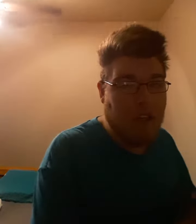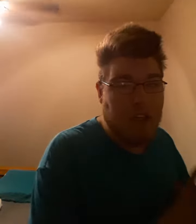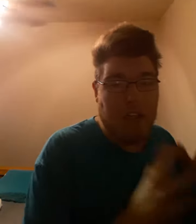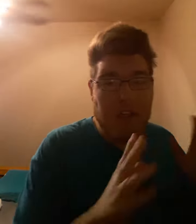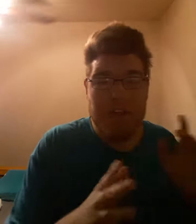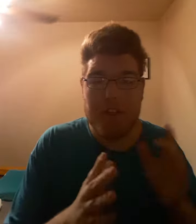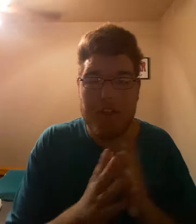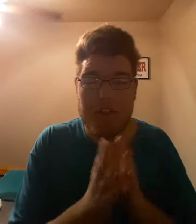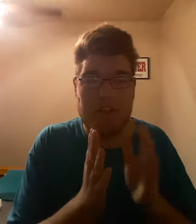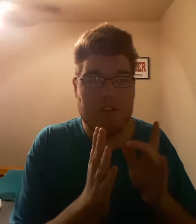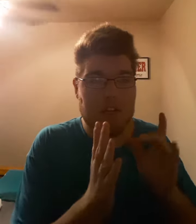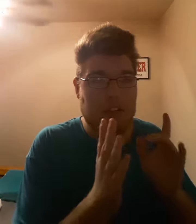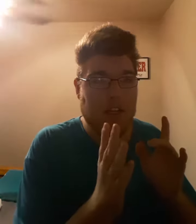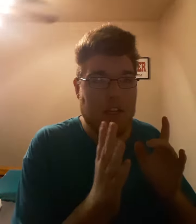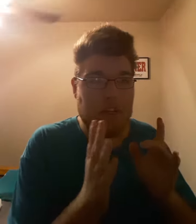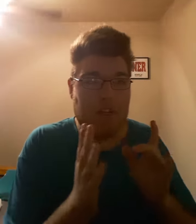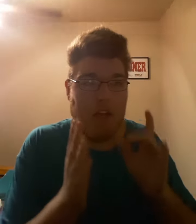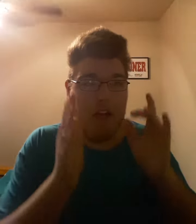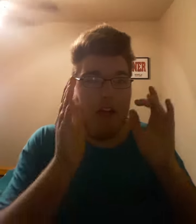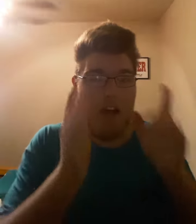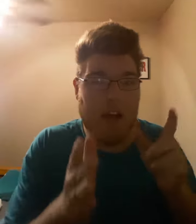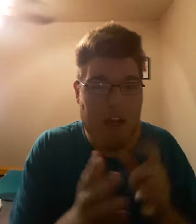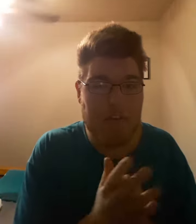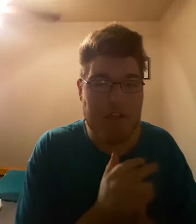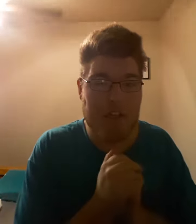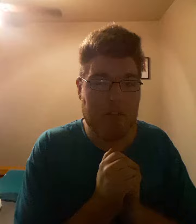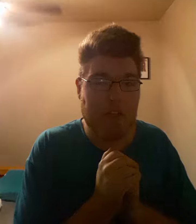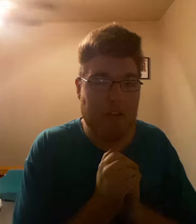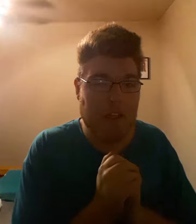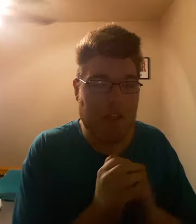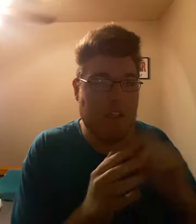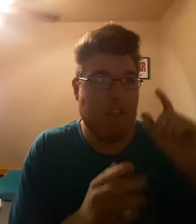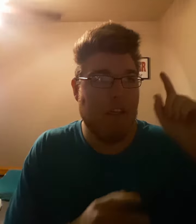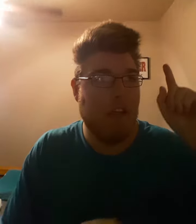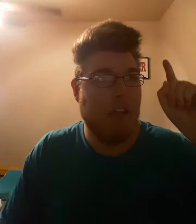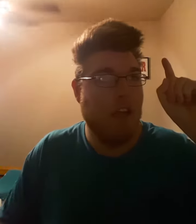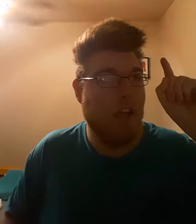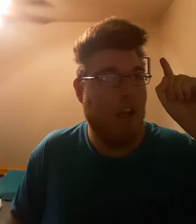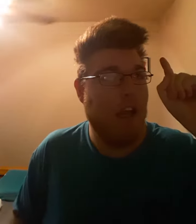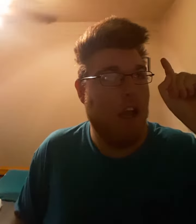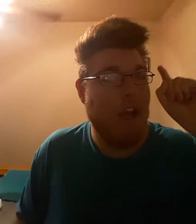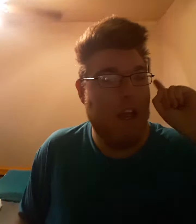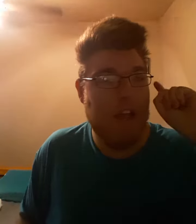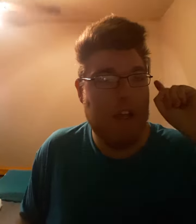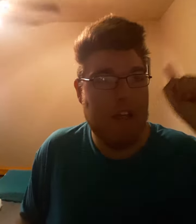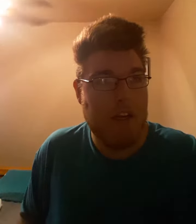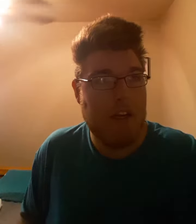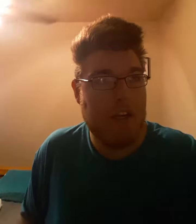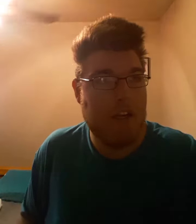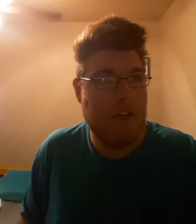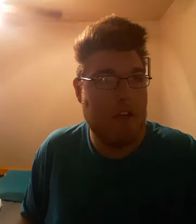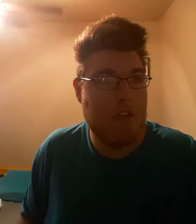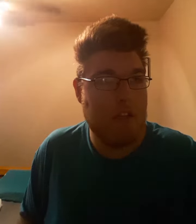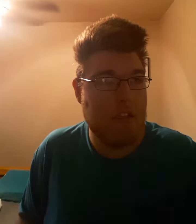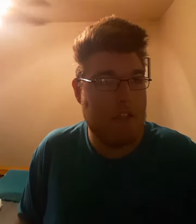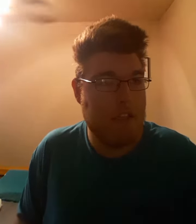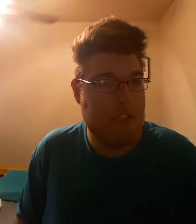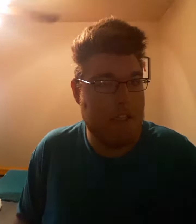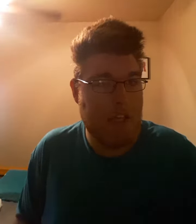But here, there's a catch. I have a schedule going on, and here are the days